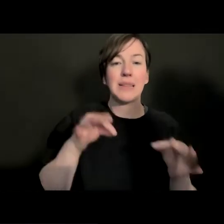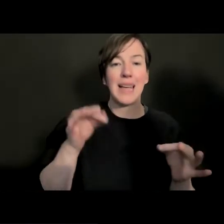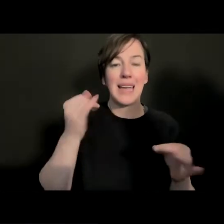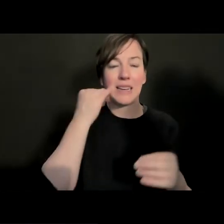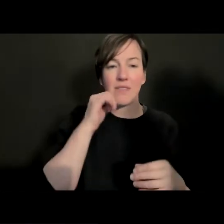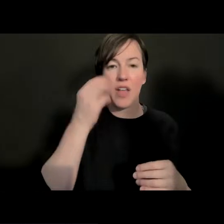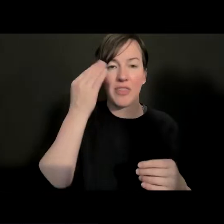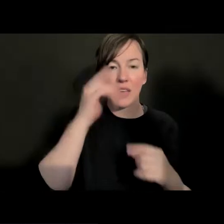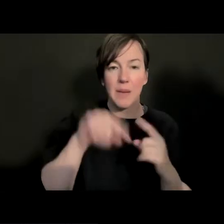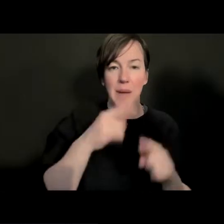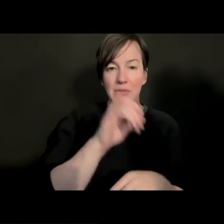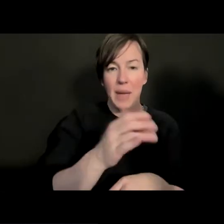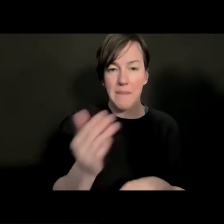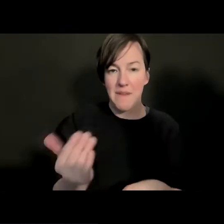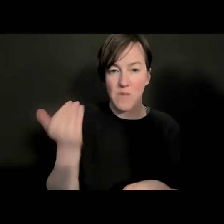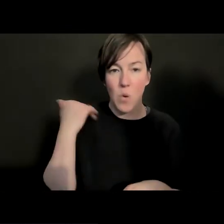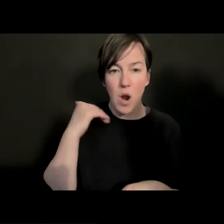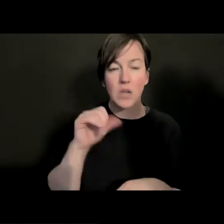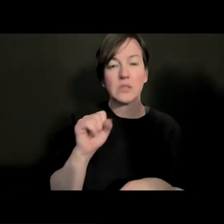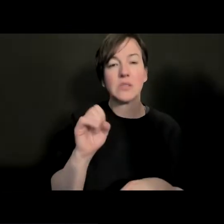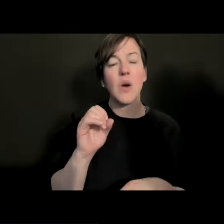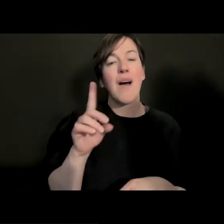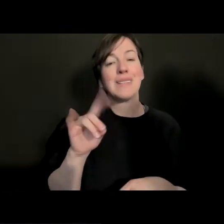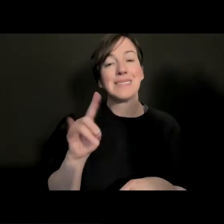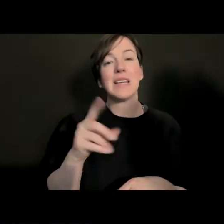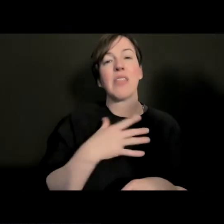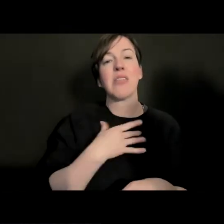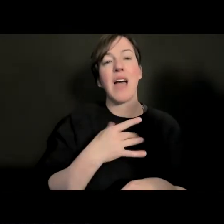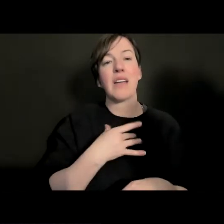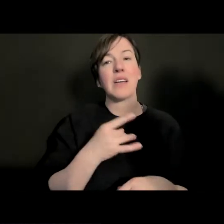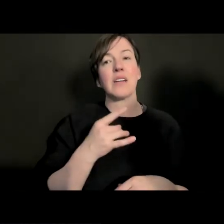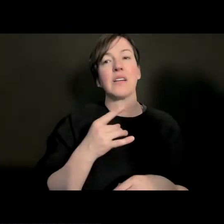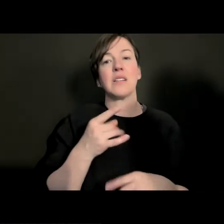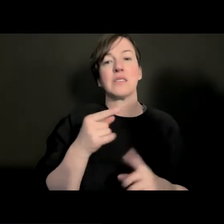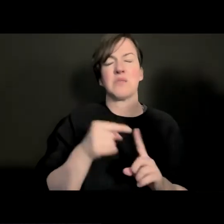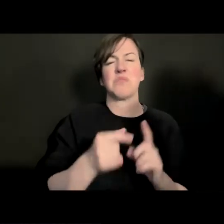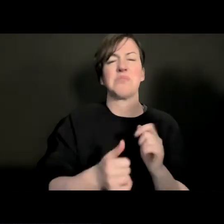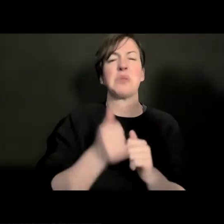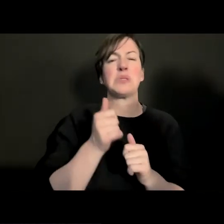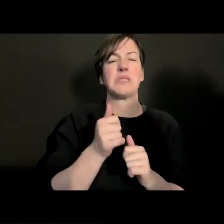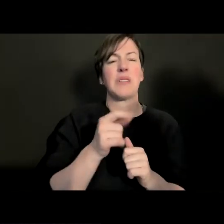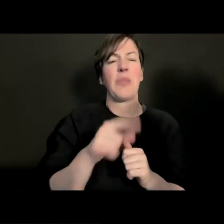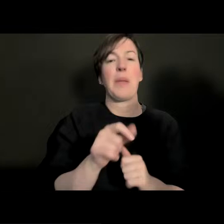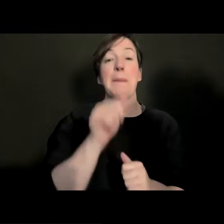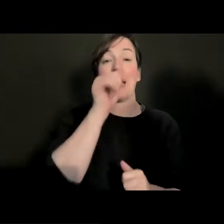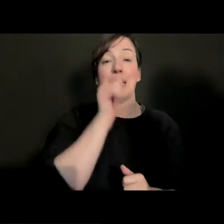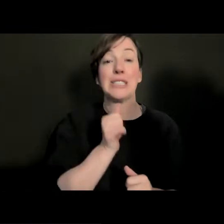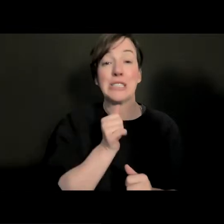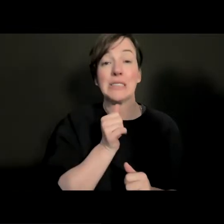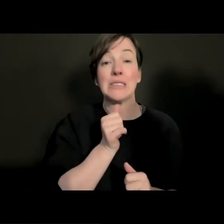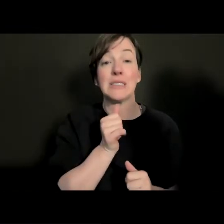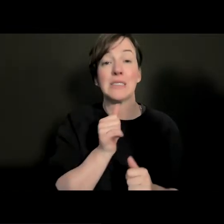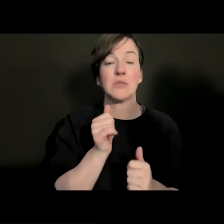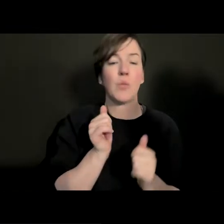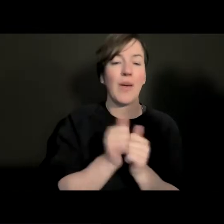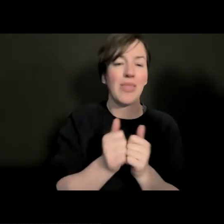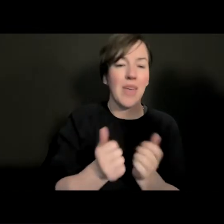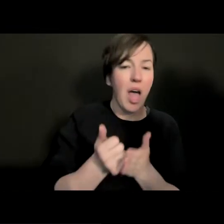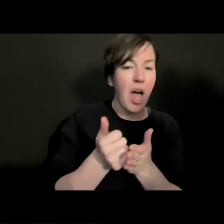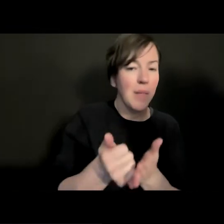about things like that before. And so I did like the, almost like the patience there was around helping people